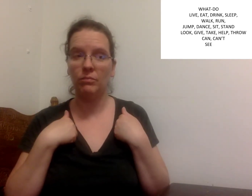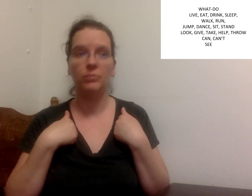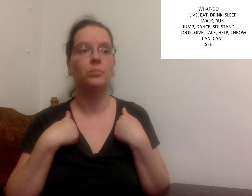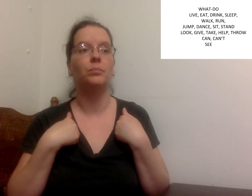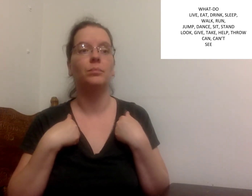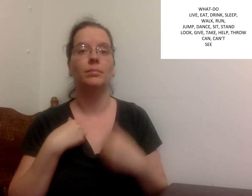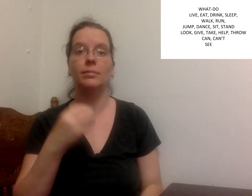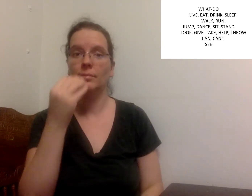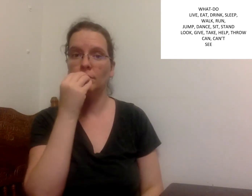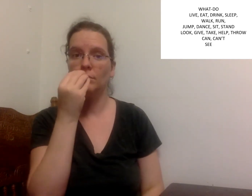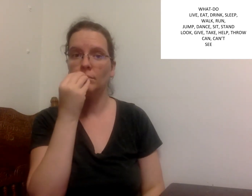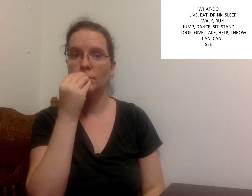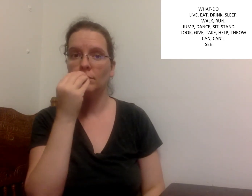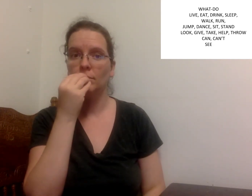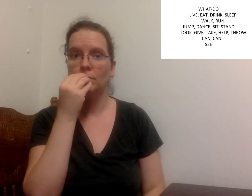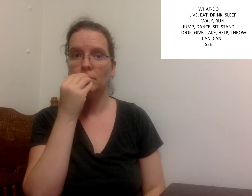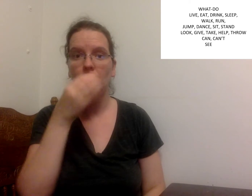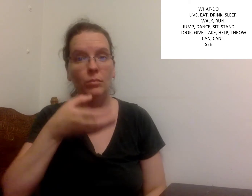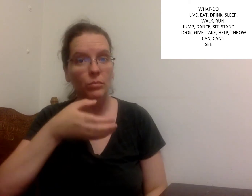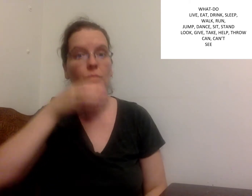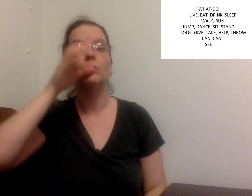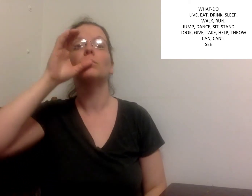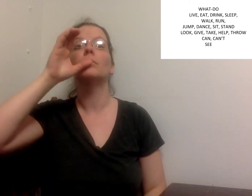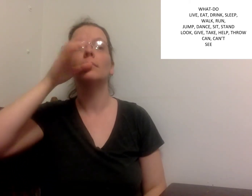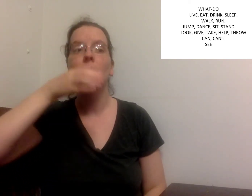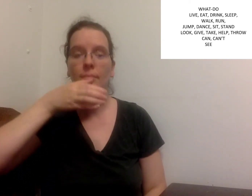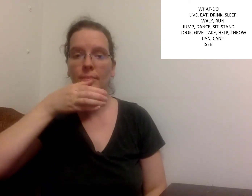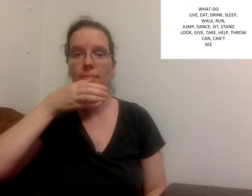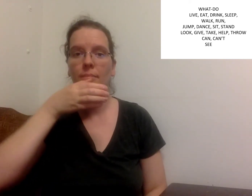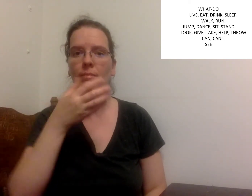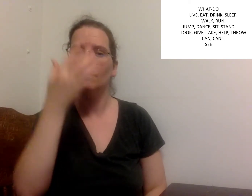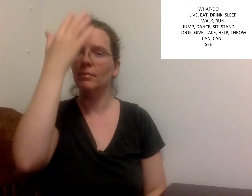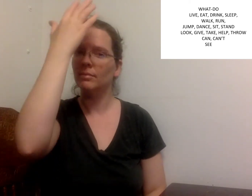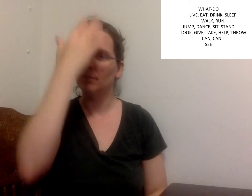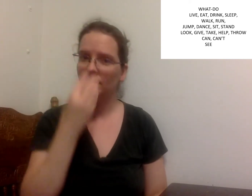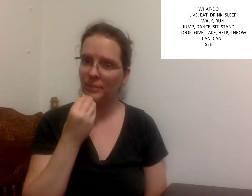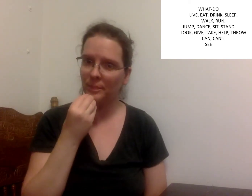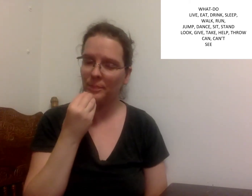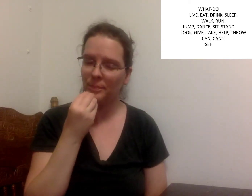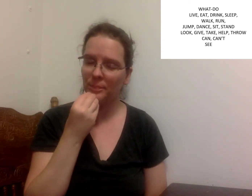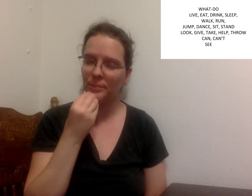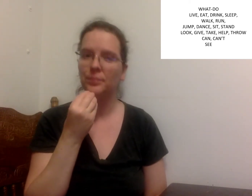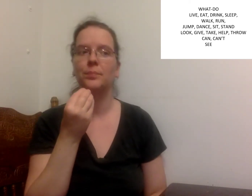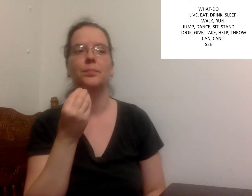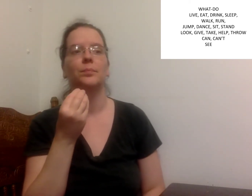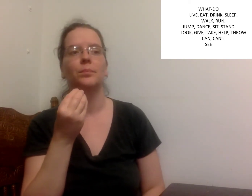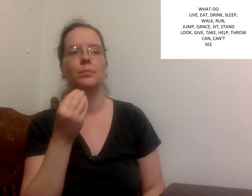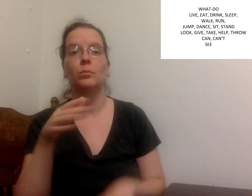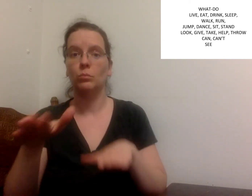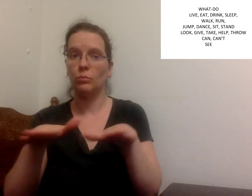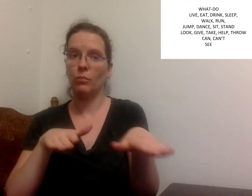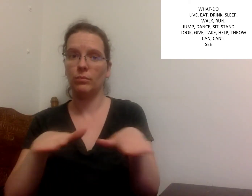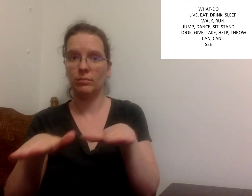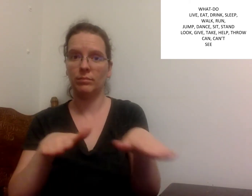Live, eat, drink, sleep,